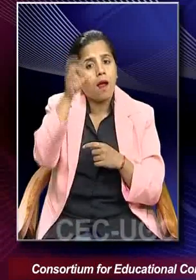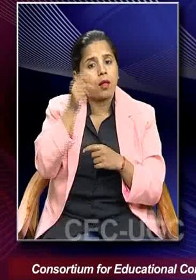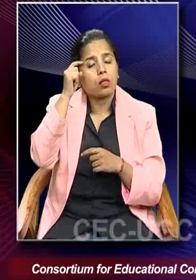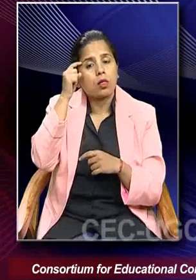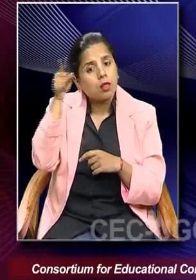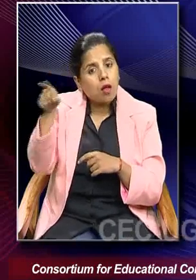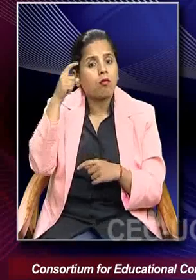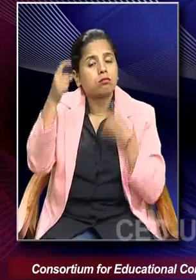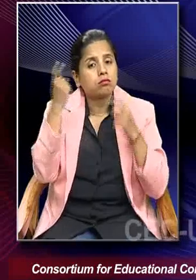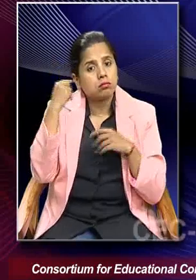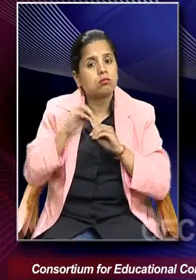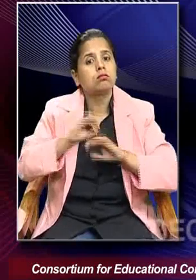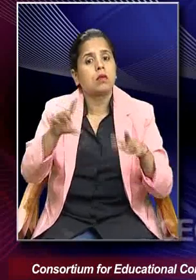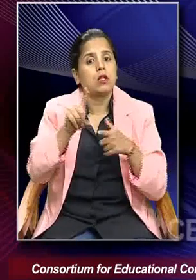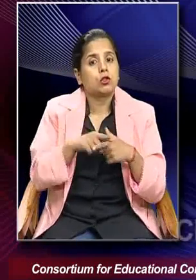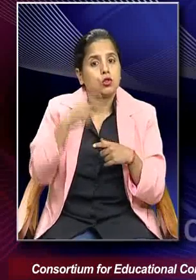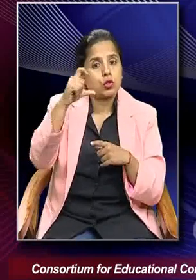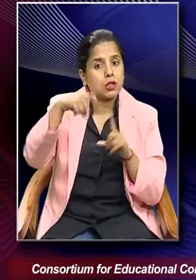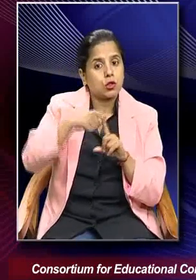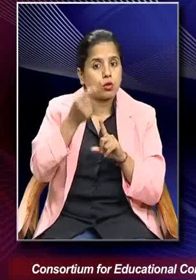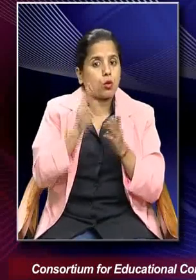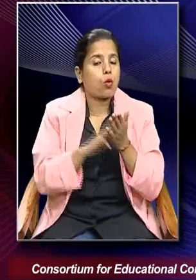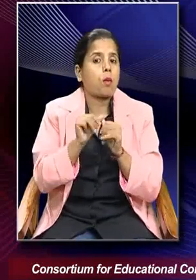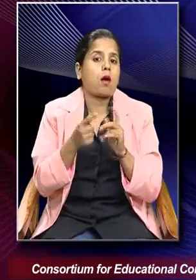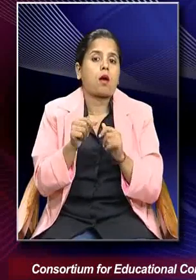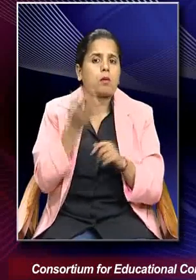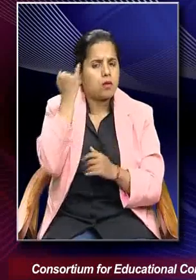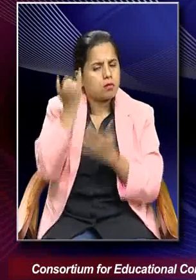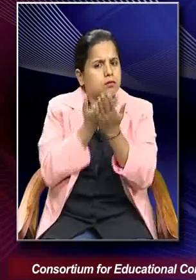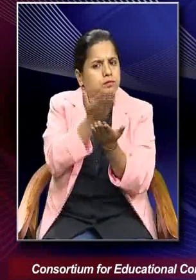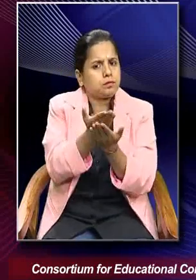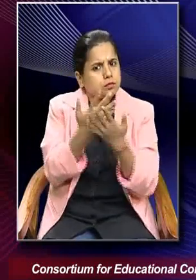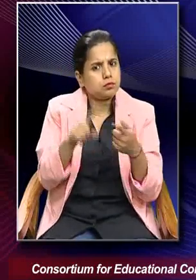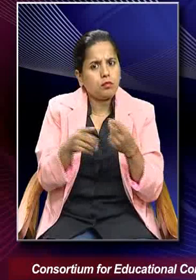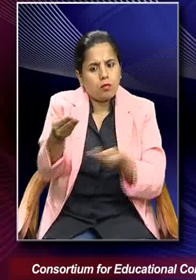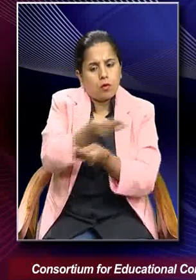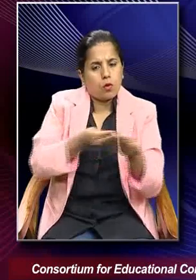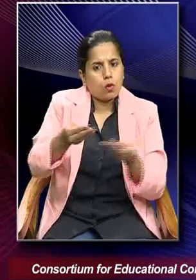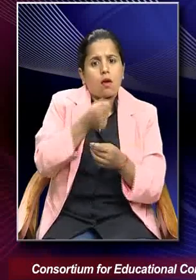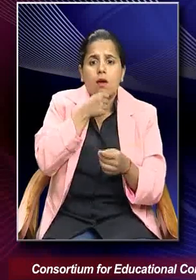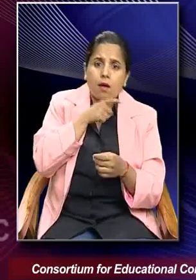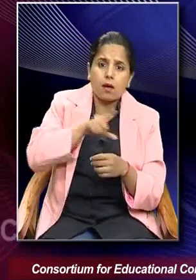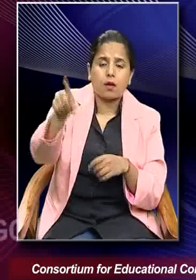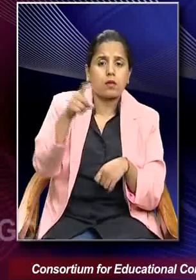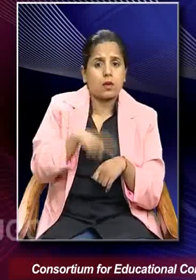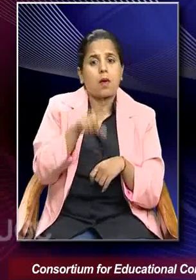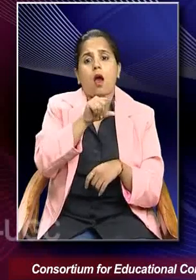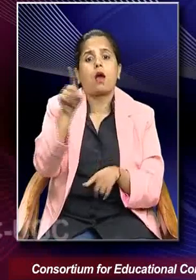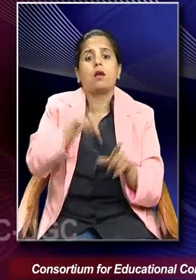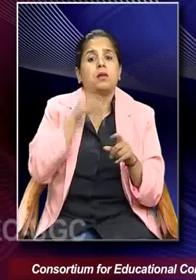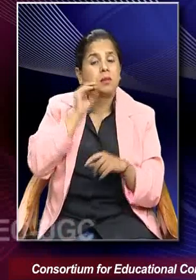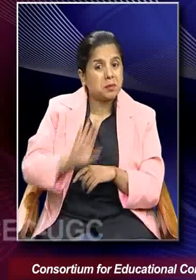thoughts, and J.C. Kumarappa had proposed the economy of permanence then 100 years